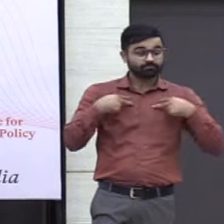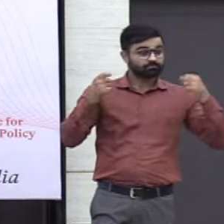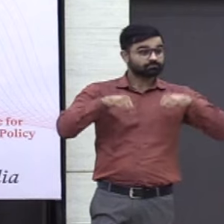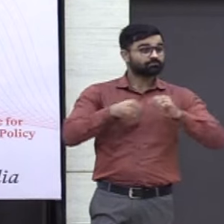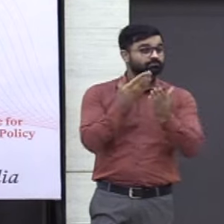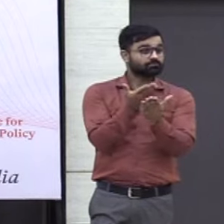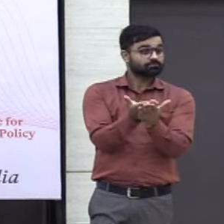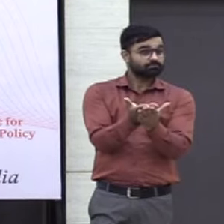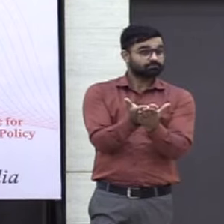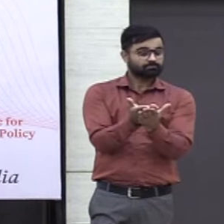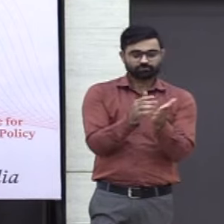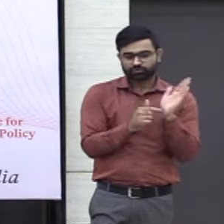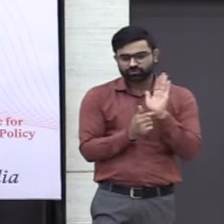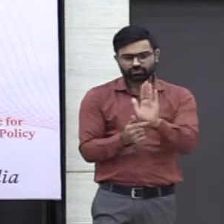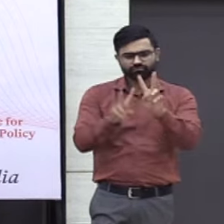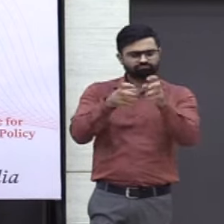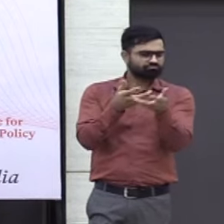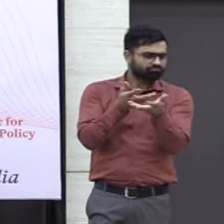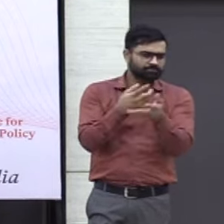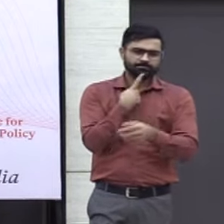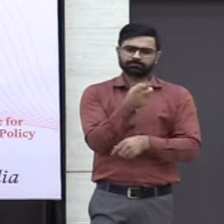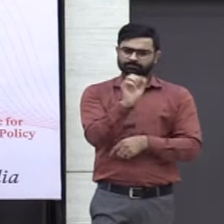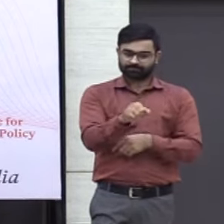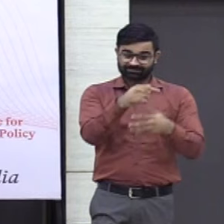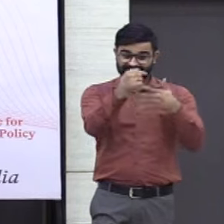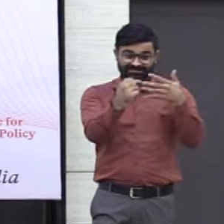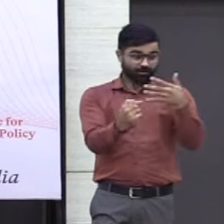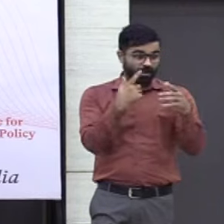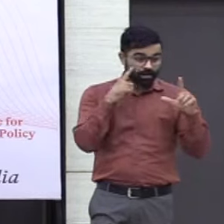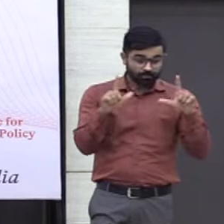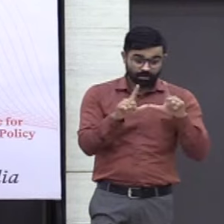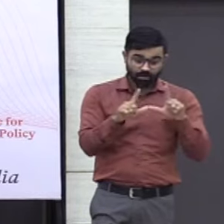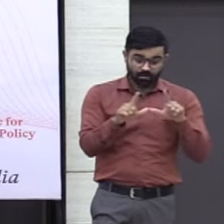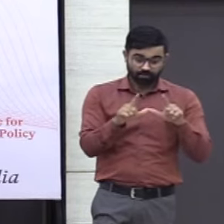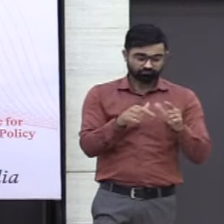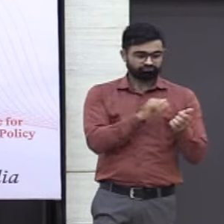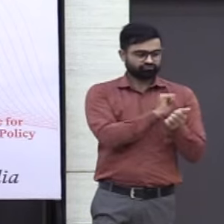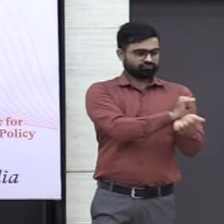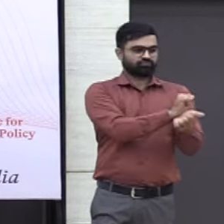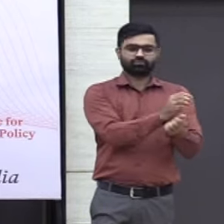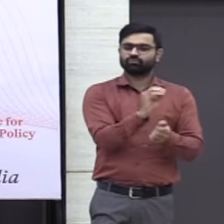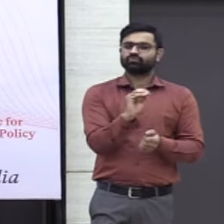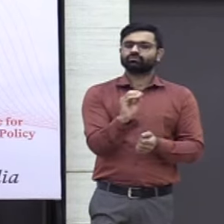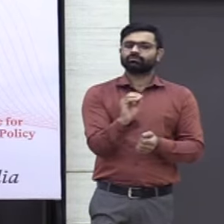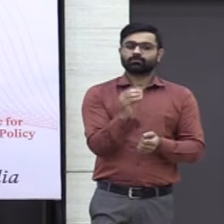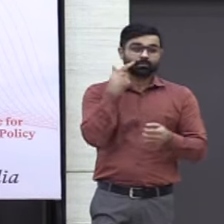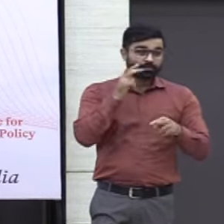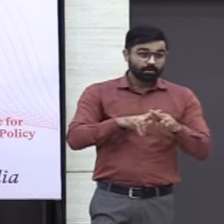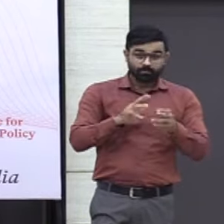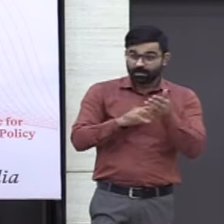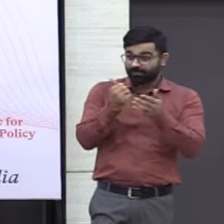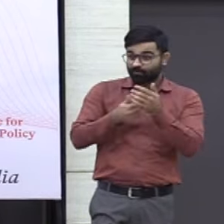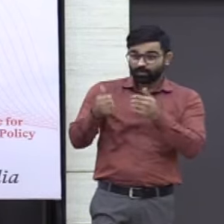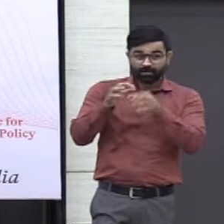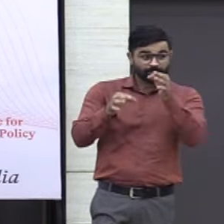can address the magistrate and say, on this evidence, I should not be arrested. If the magistrate